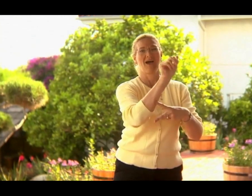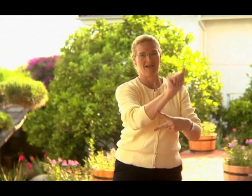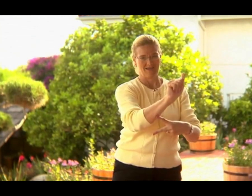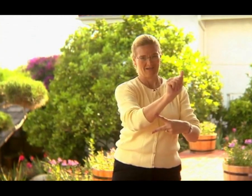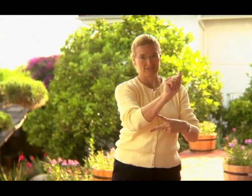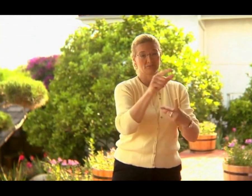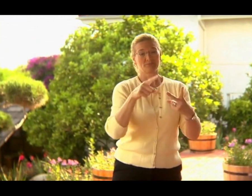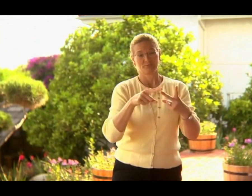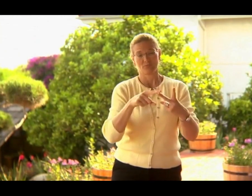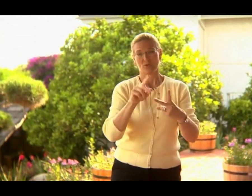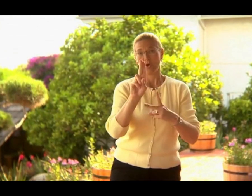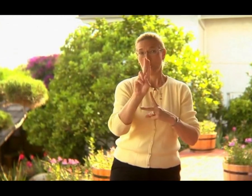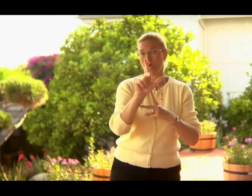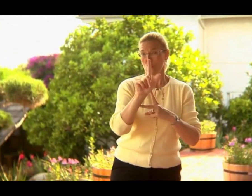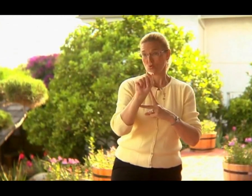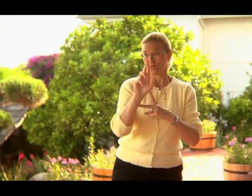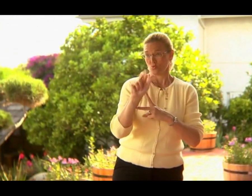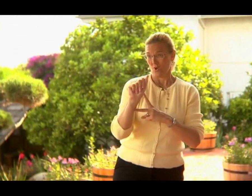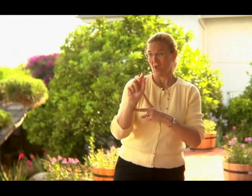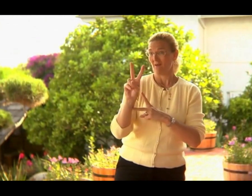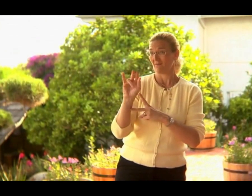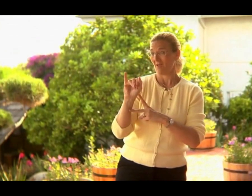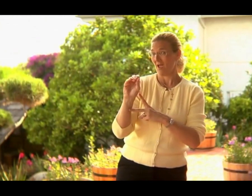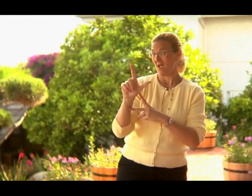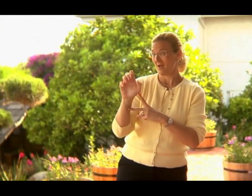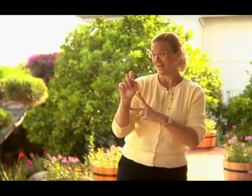and ultraviolet B, UVB.